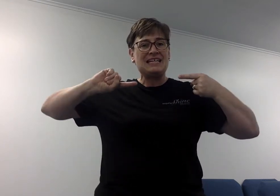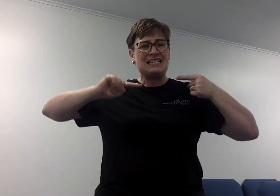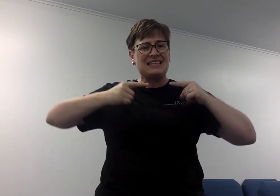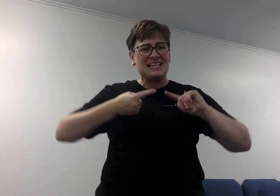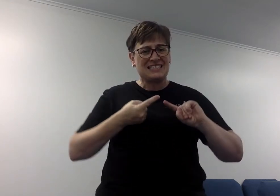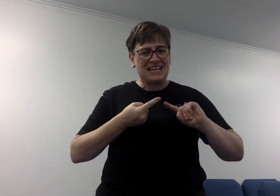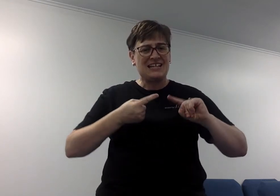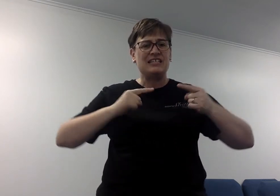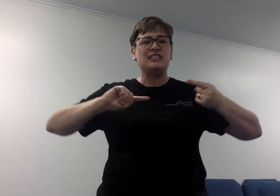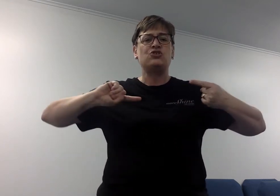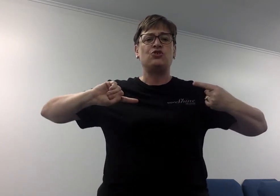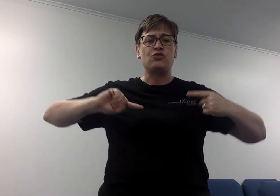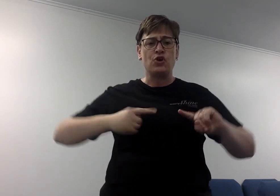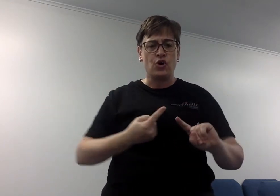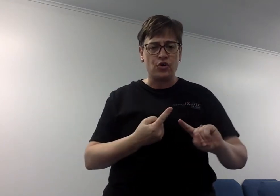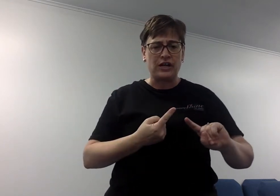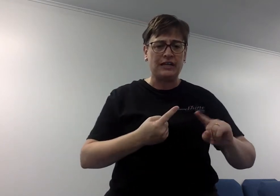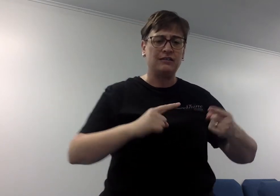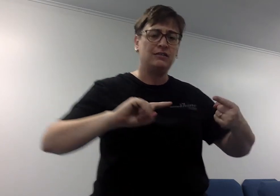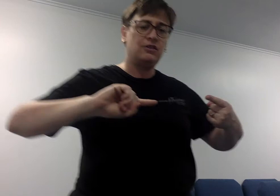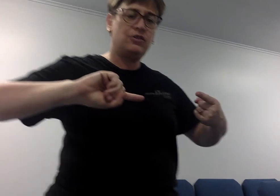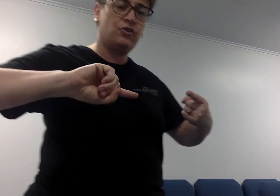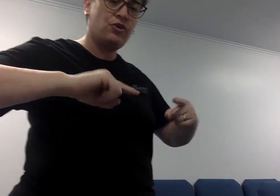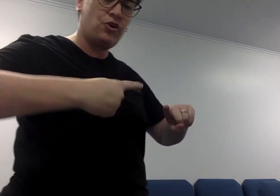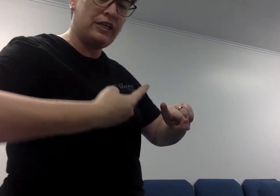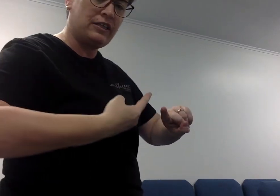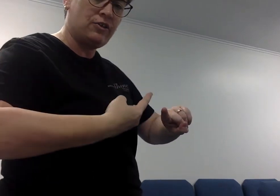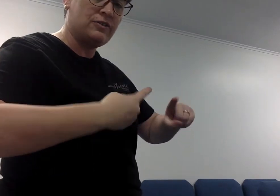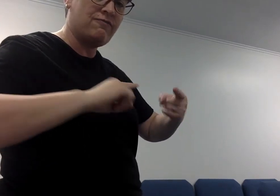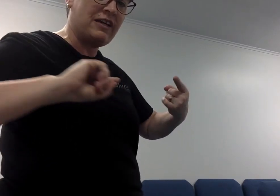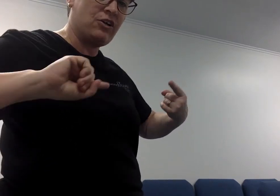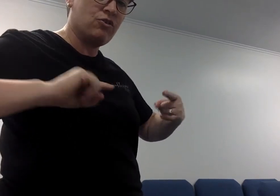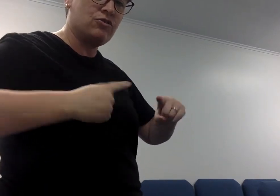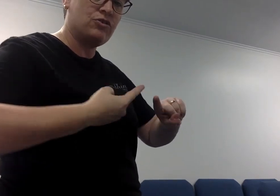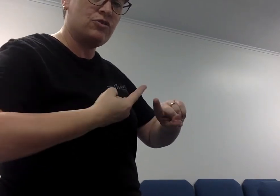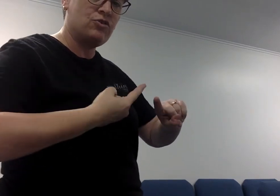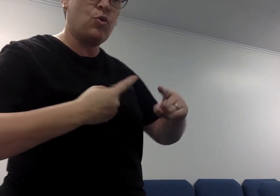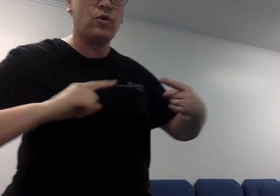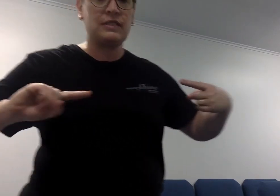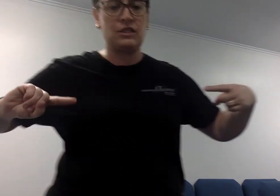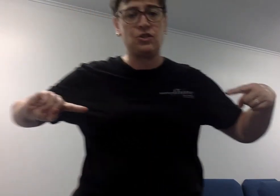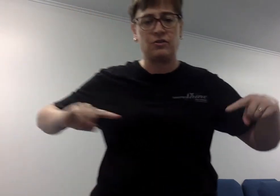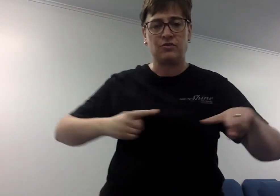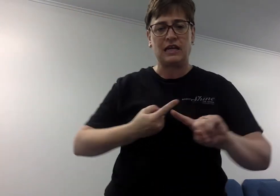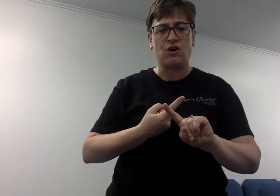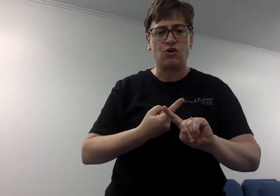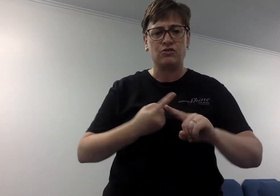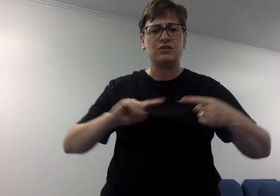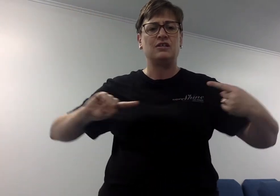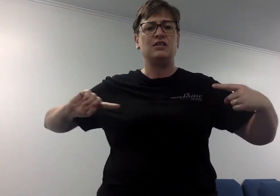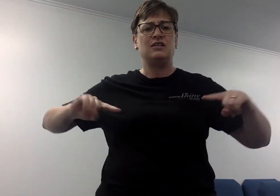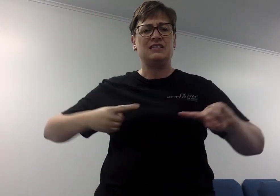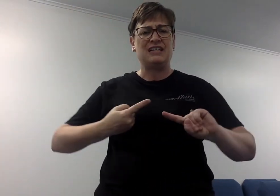then you're turning. You're turning those fingers towards each other. They hurt. They